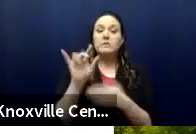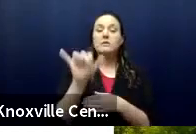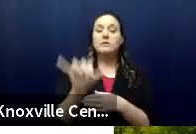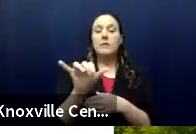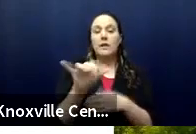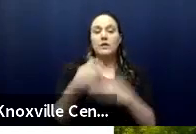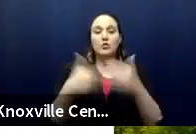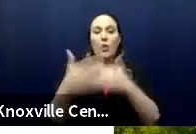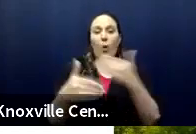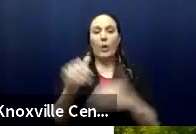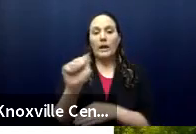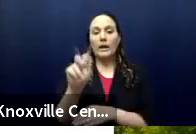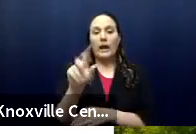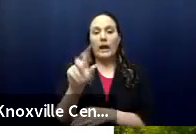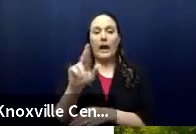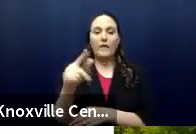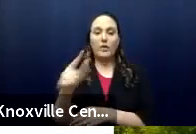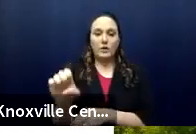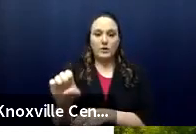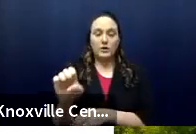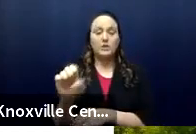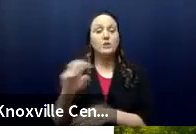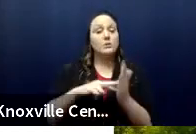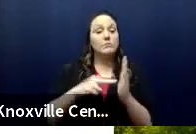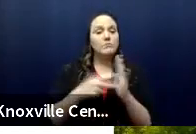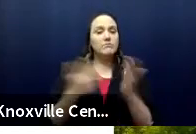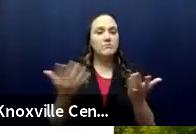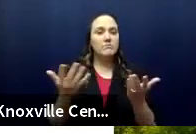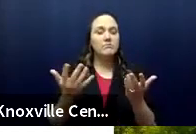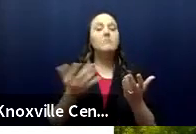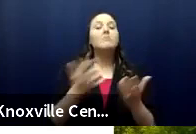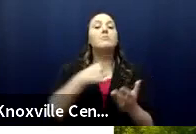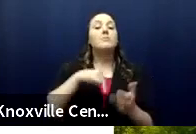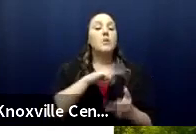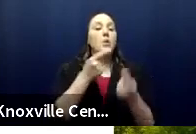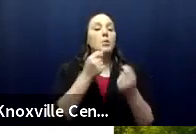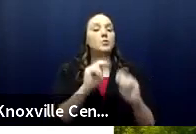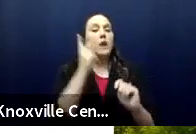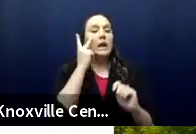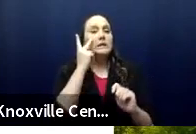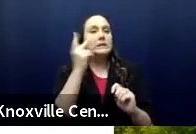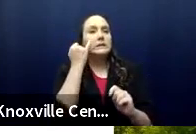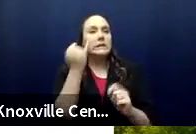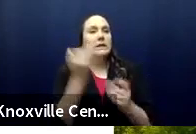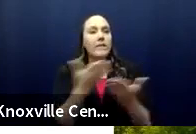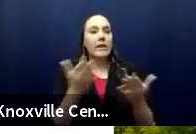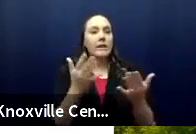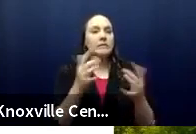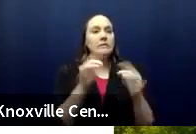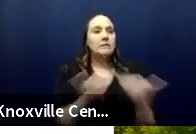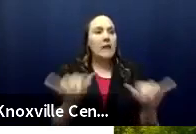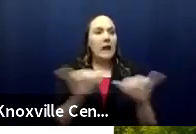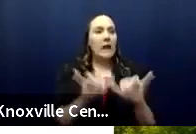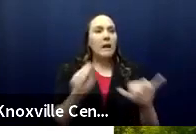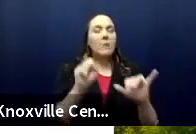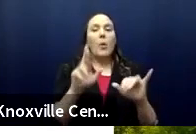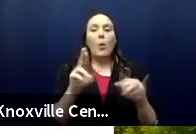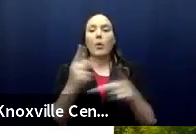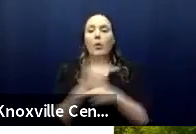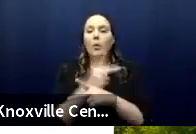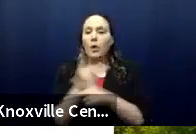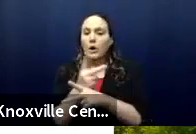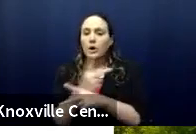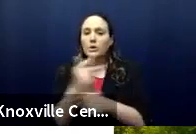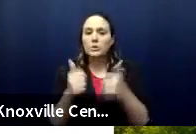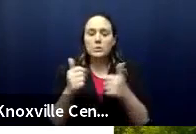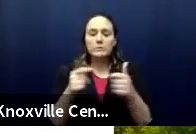is. Overall, what we mean by this is we are trying to see if things are staying the same or are they getting worse, and if so, how